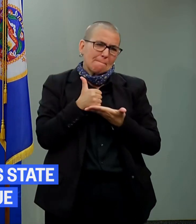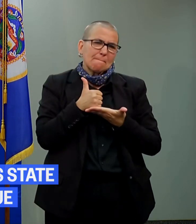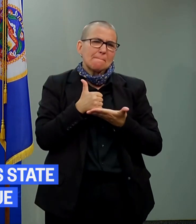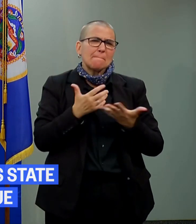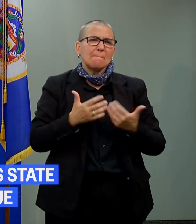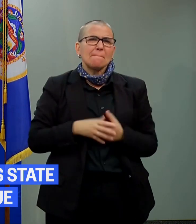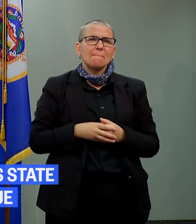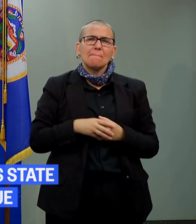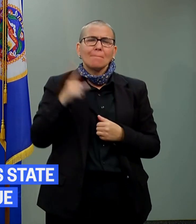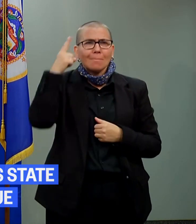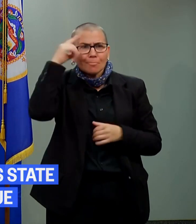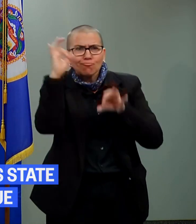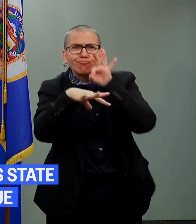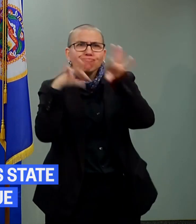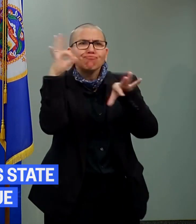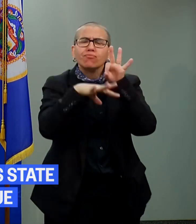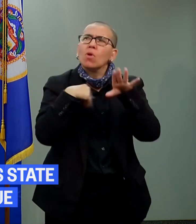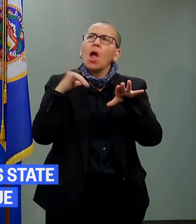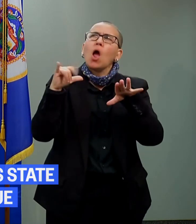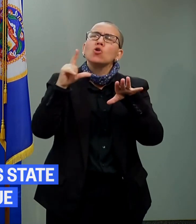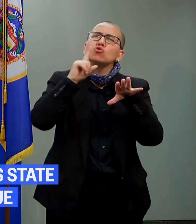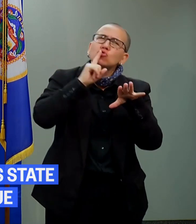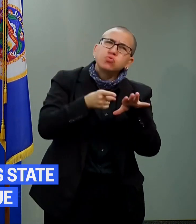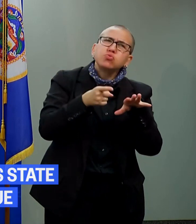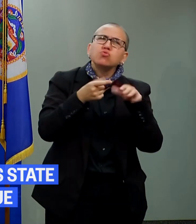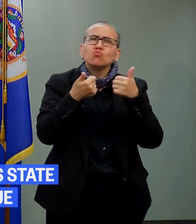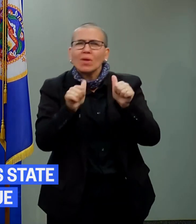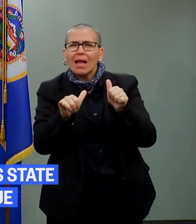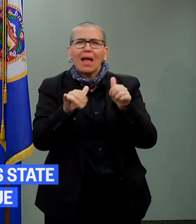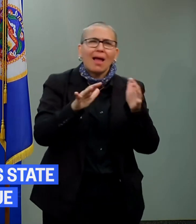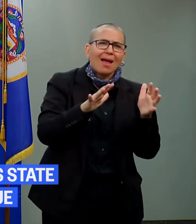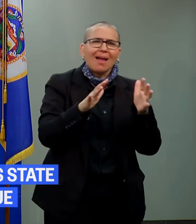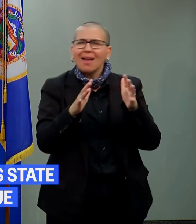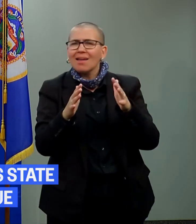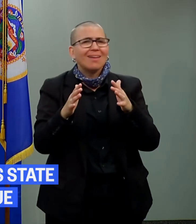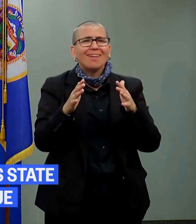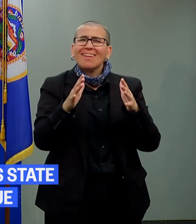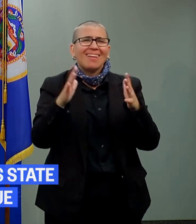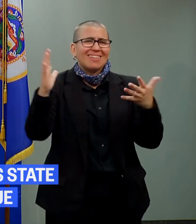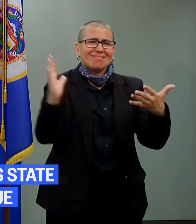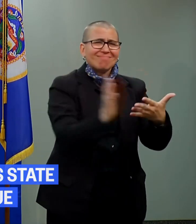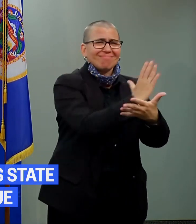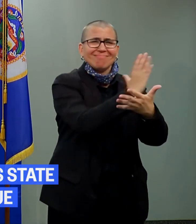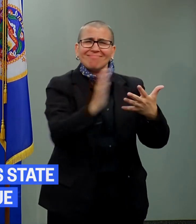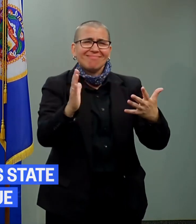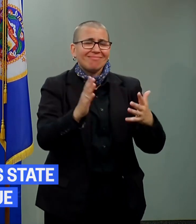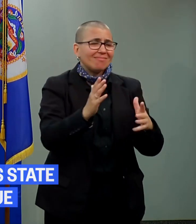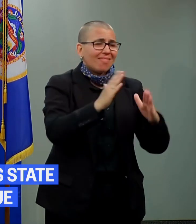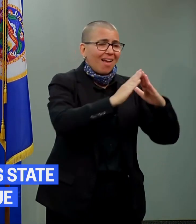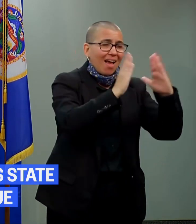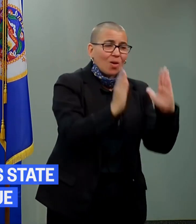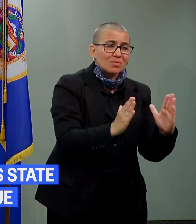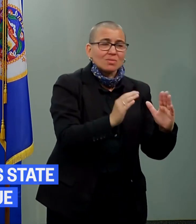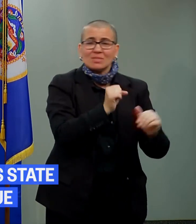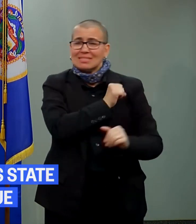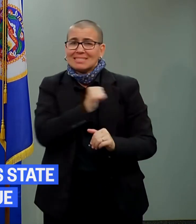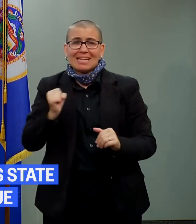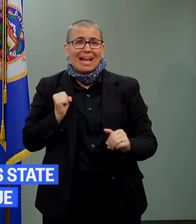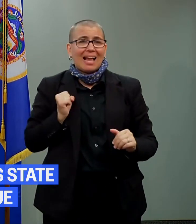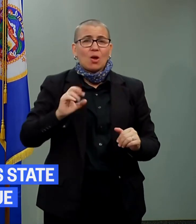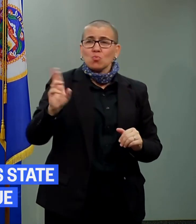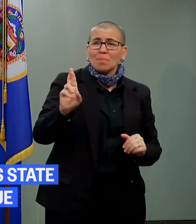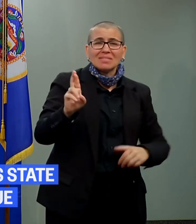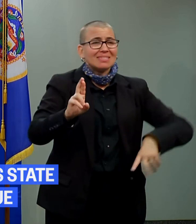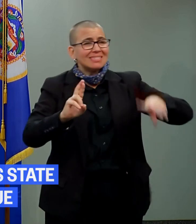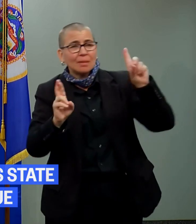their constituents, whether they be House members or Senate members, or whether they be the leaderships of those organizations. So last night, in the